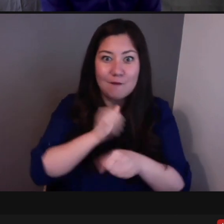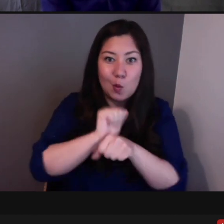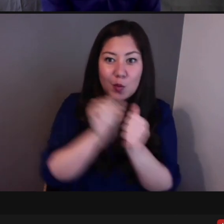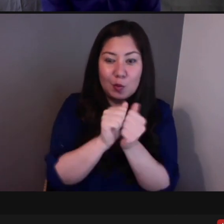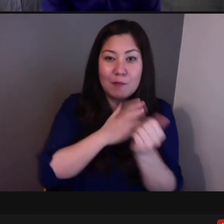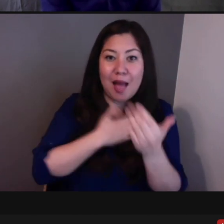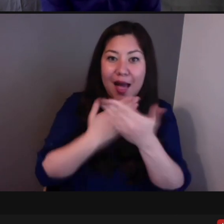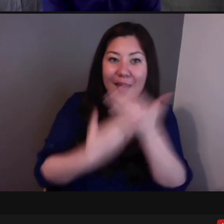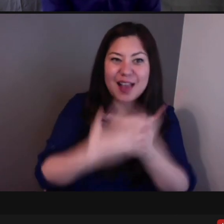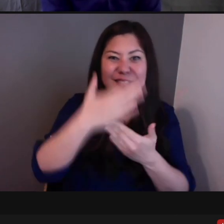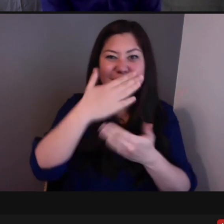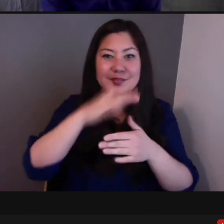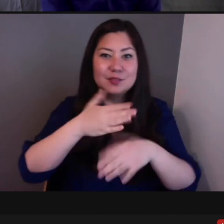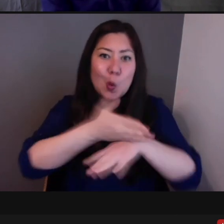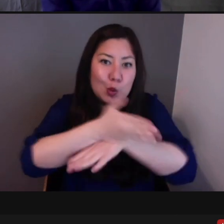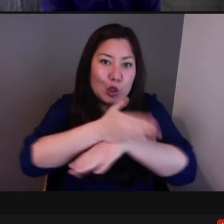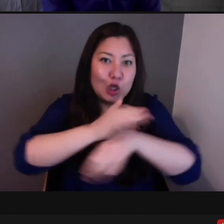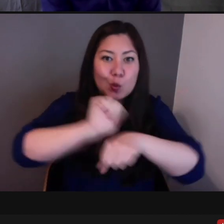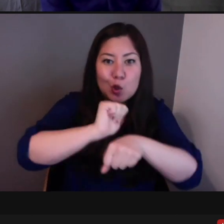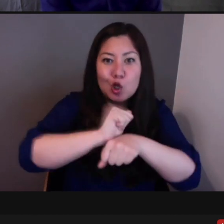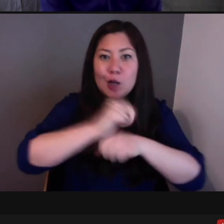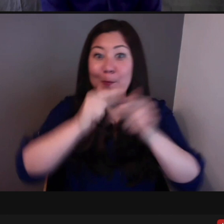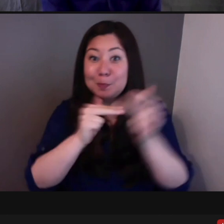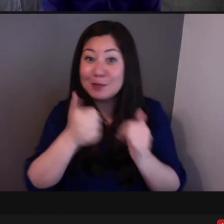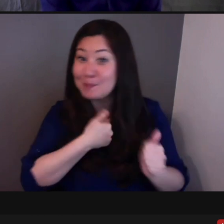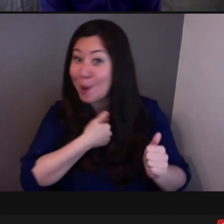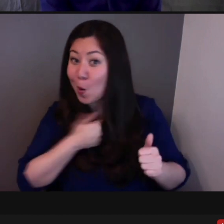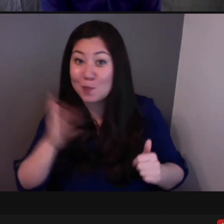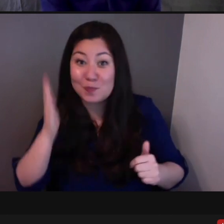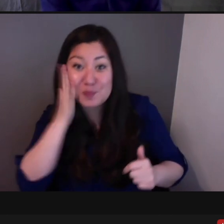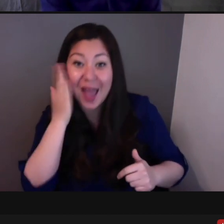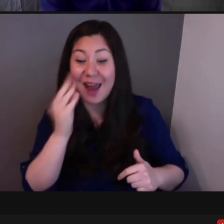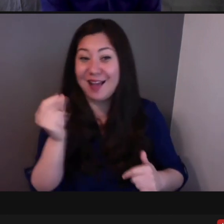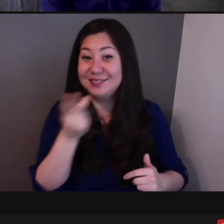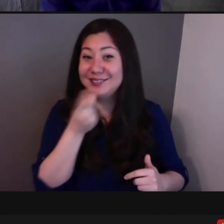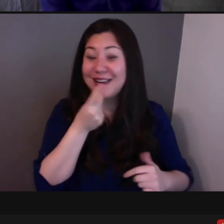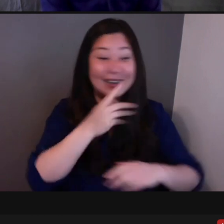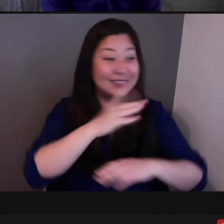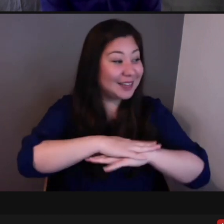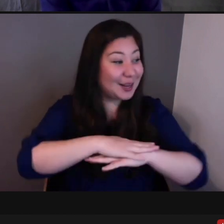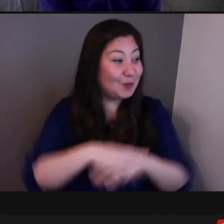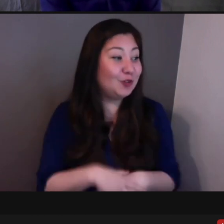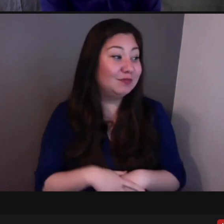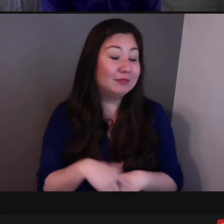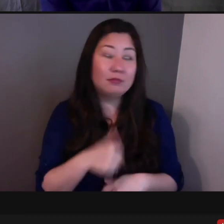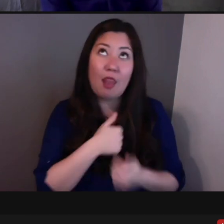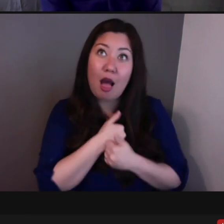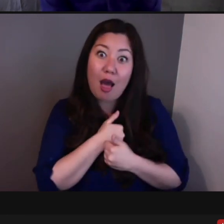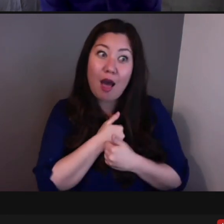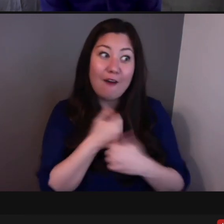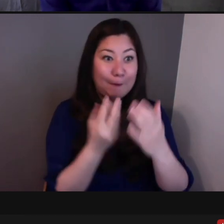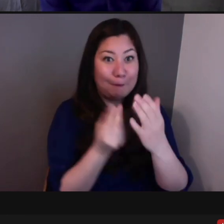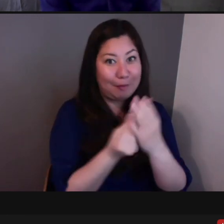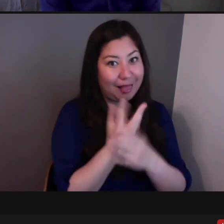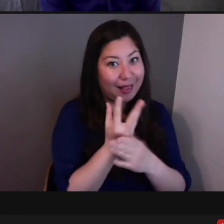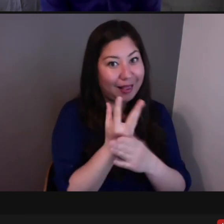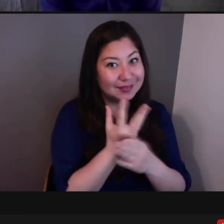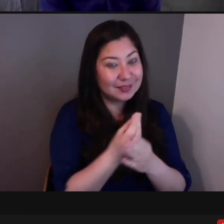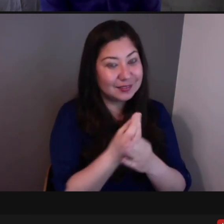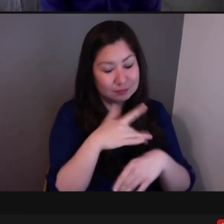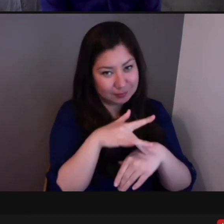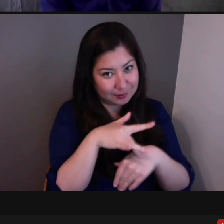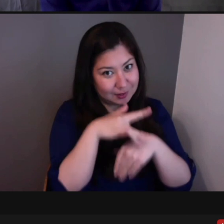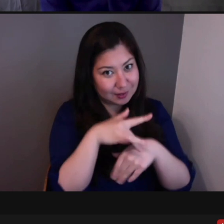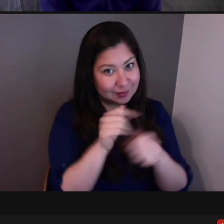So what I do every day varies. I do enjoy being outside, doing outside activities like hiking, kind of. I